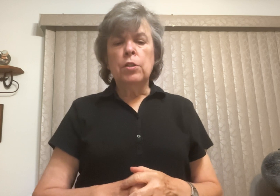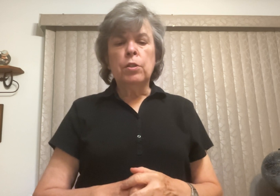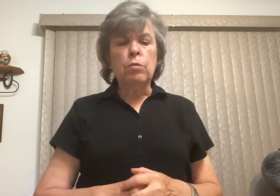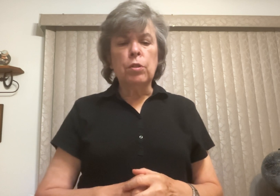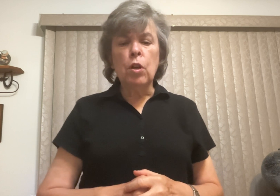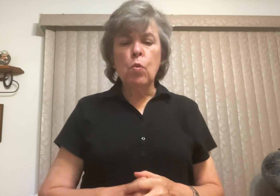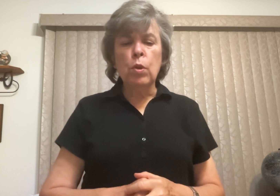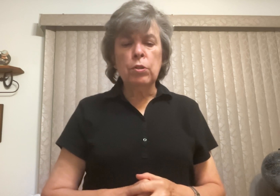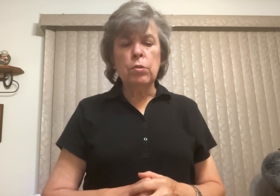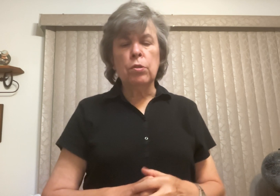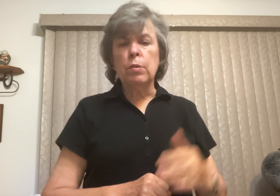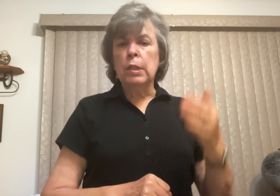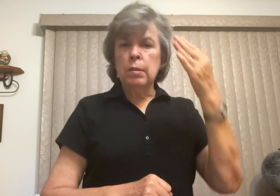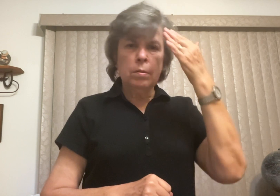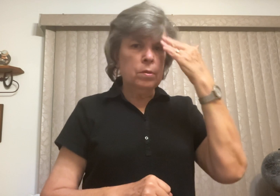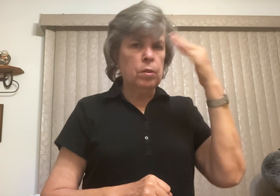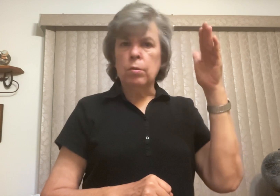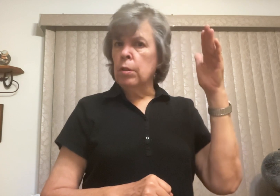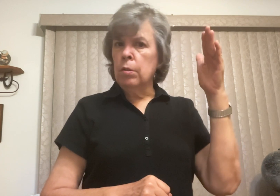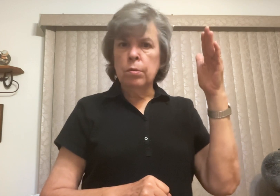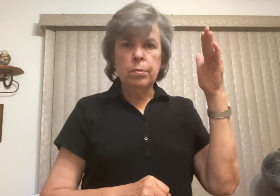Don't know what you're doing, don't know